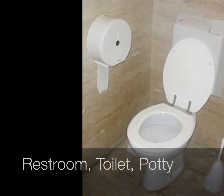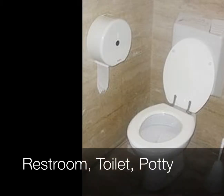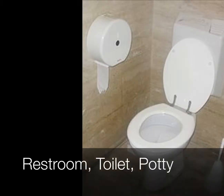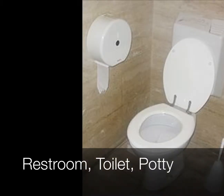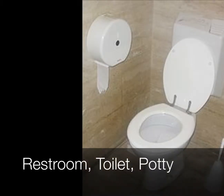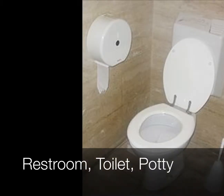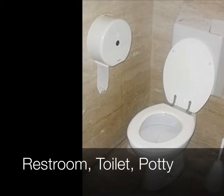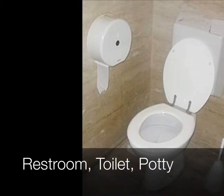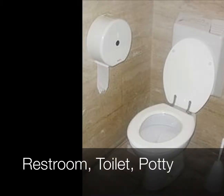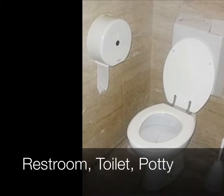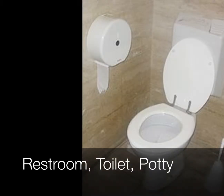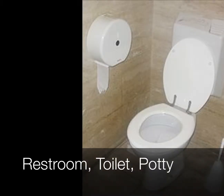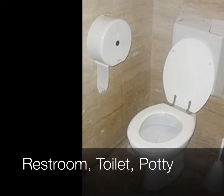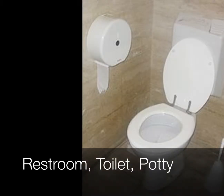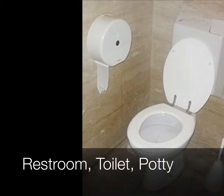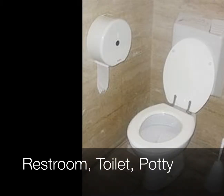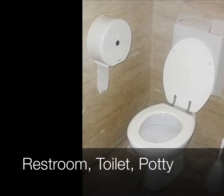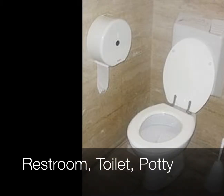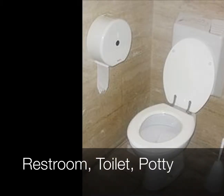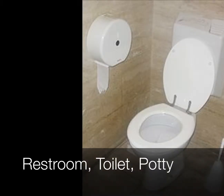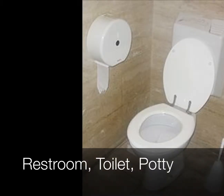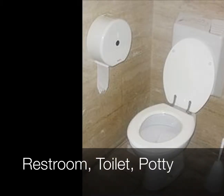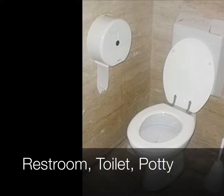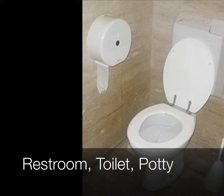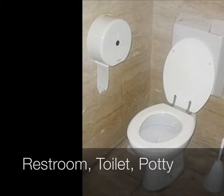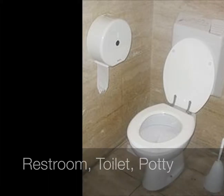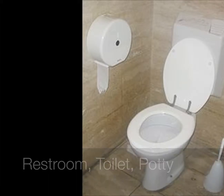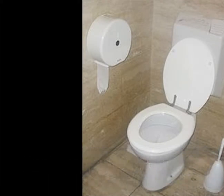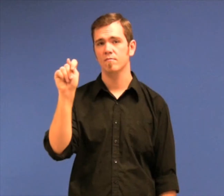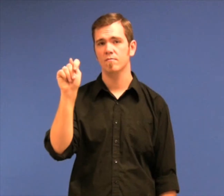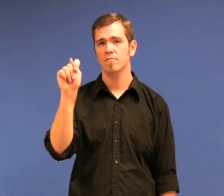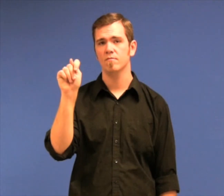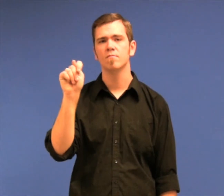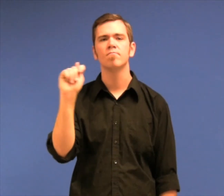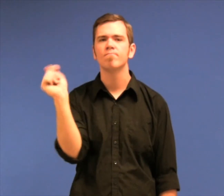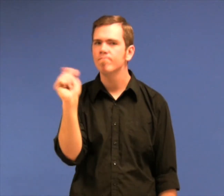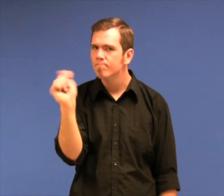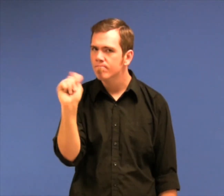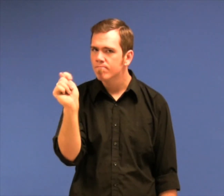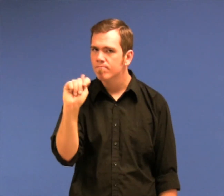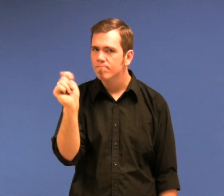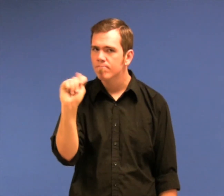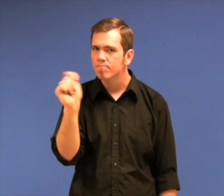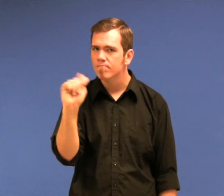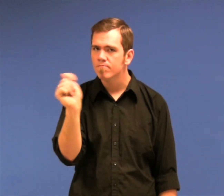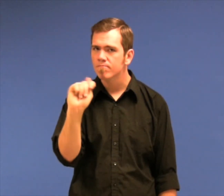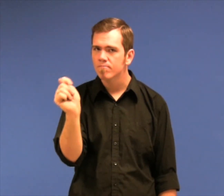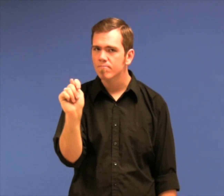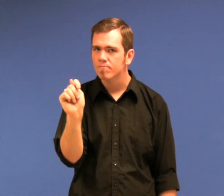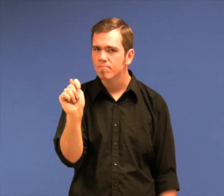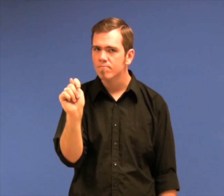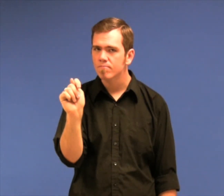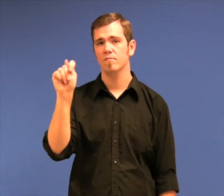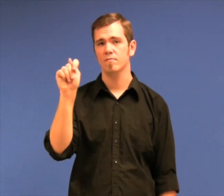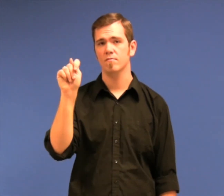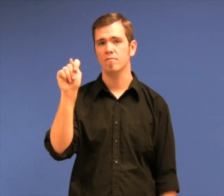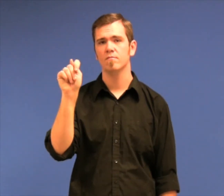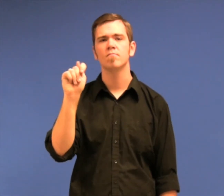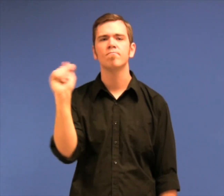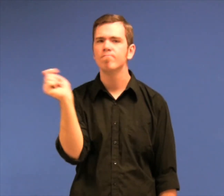Now the sign for restroom, as in toilet, a lot of kids use this one. It's a T hand shaking back and forth. But again, this is more for kids, and it's